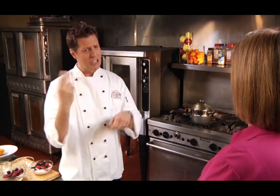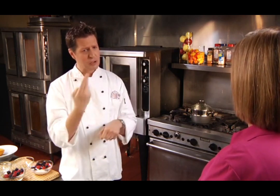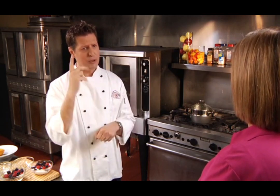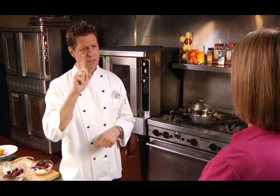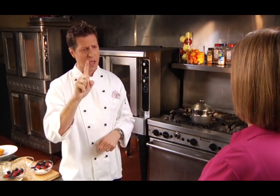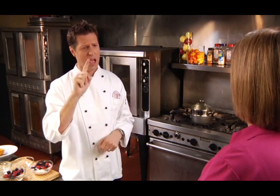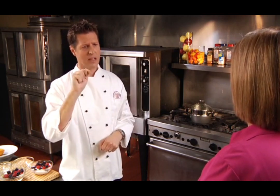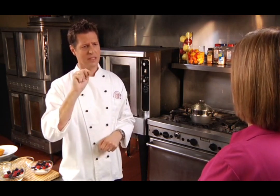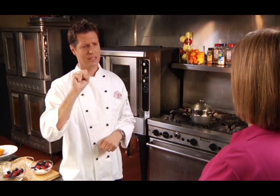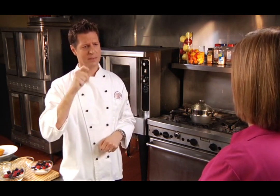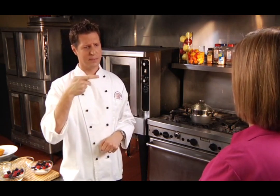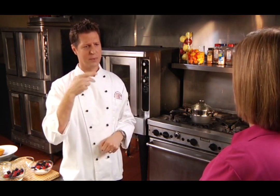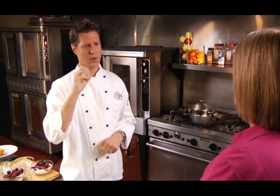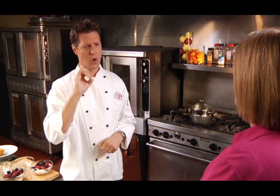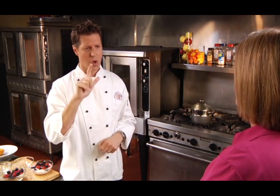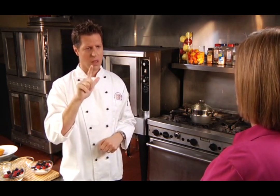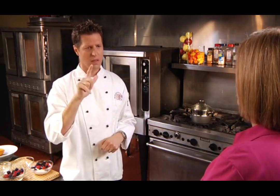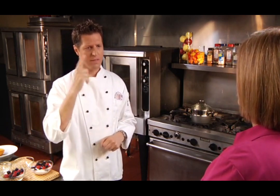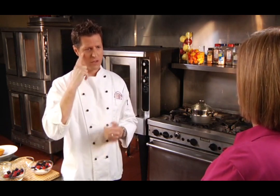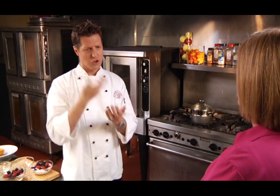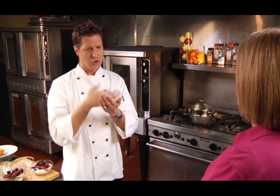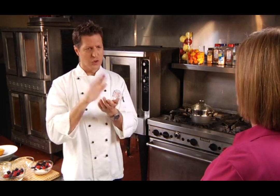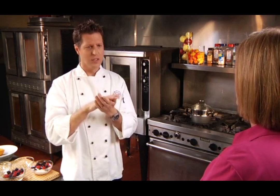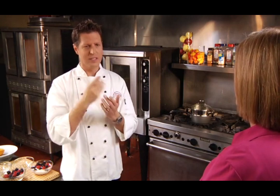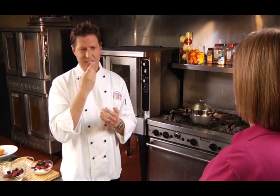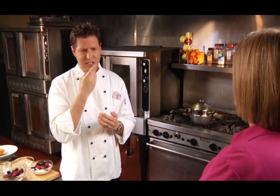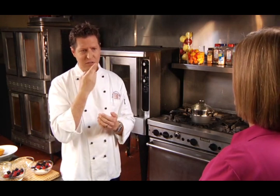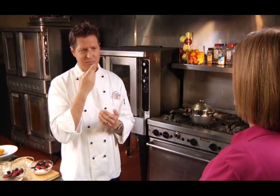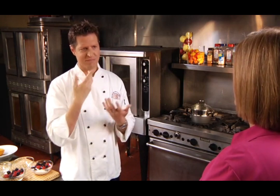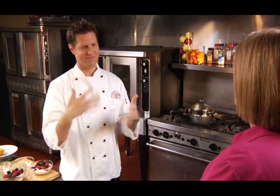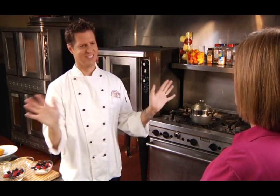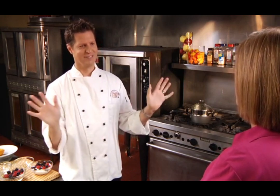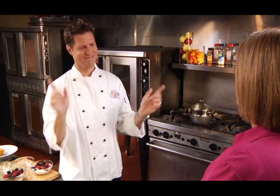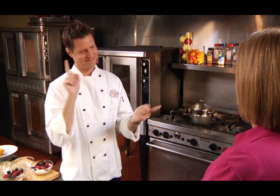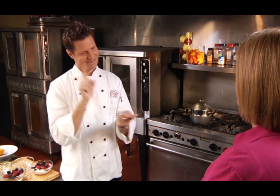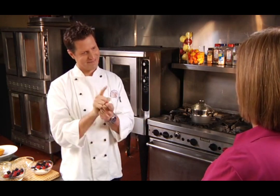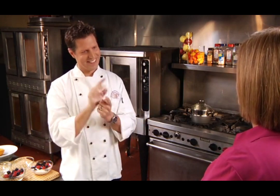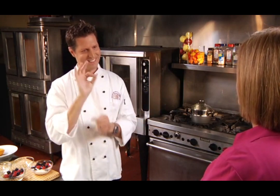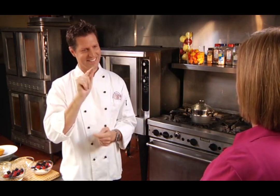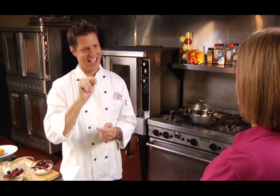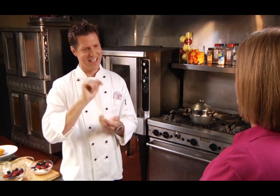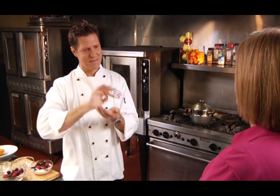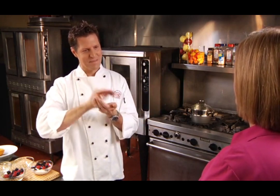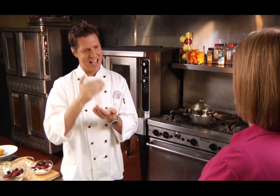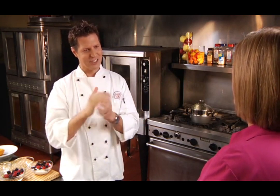If we use 1 teaspoon of oil for cooking dinner, we can meet the servings from the fats group.